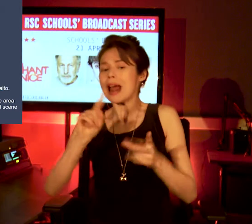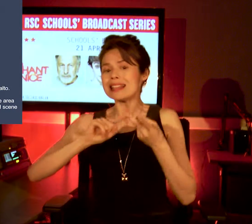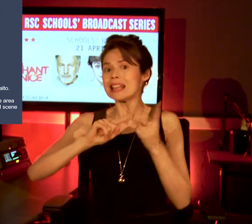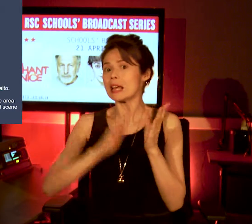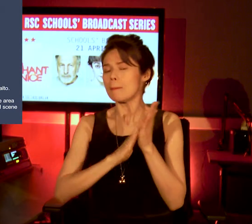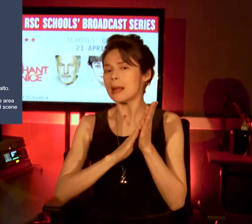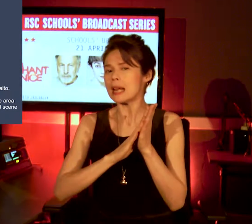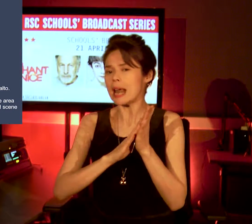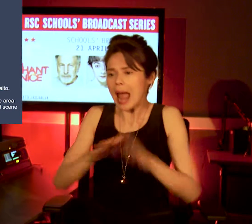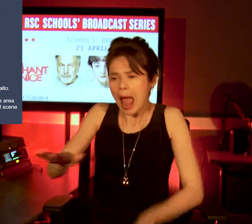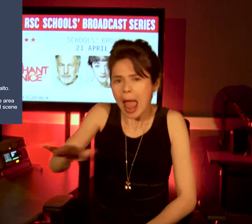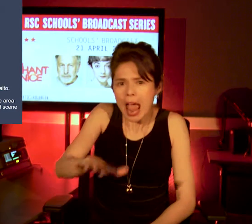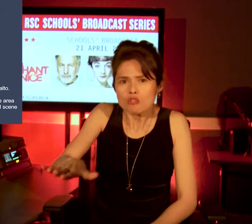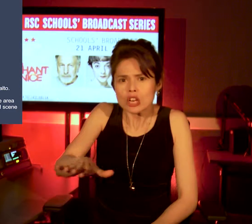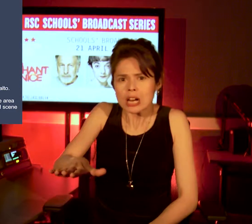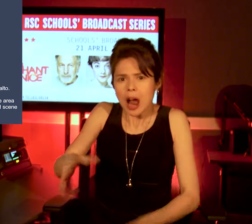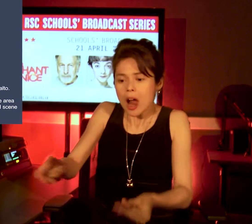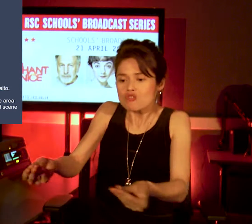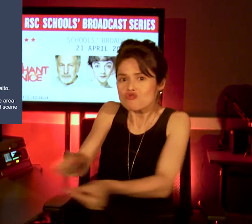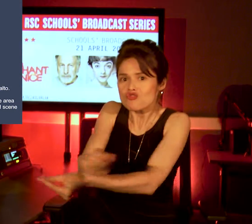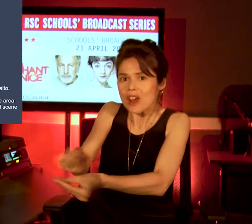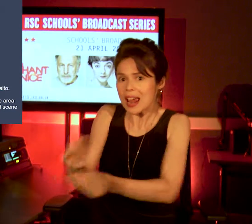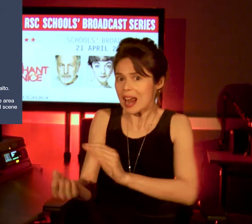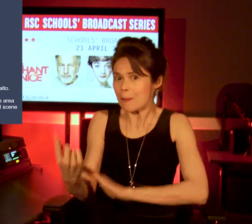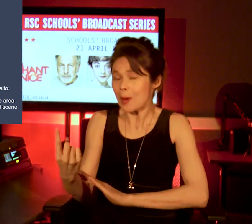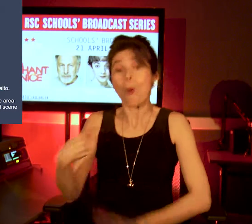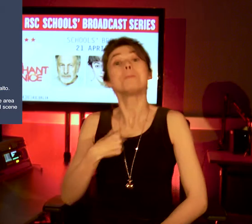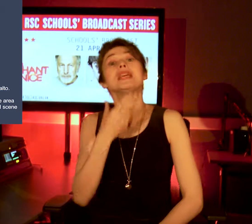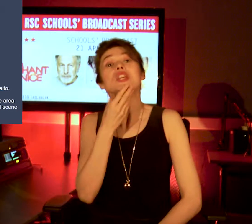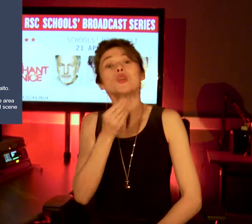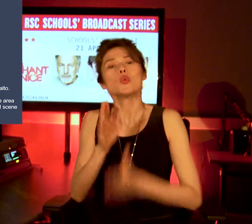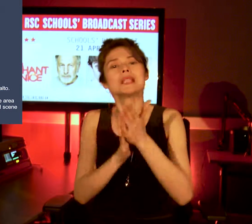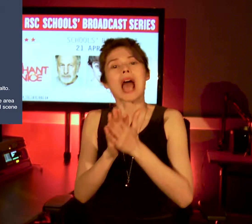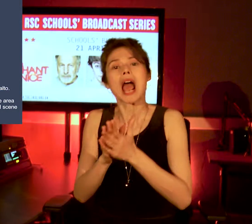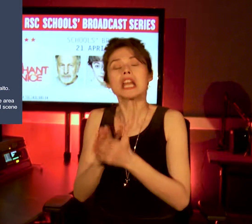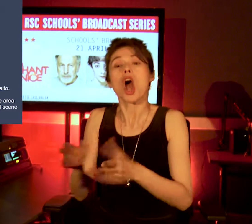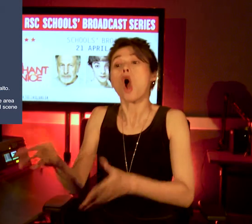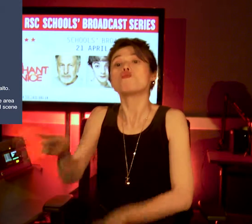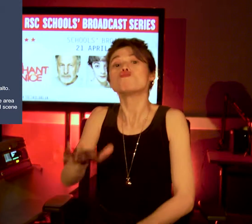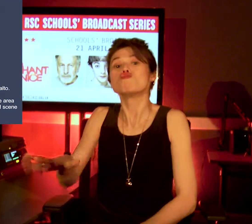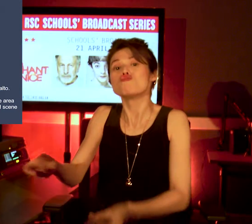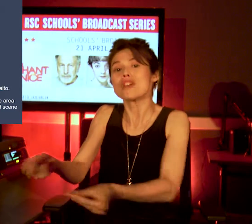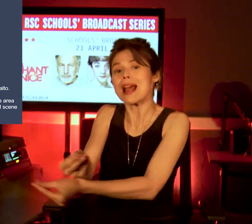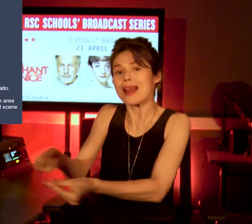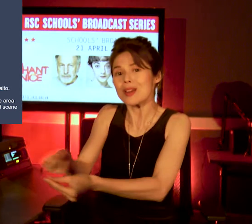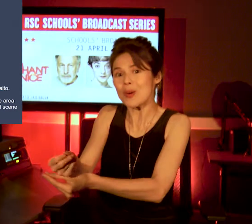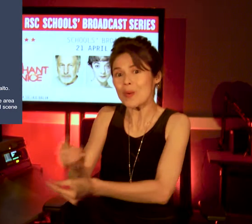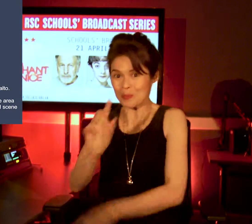but it is also the area where trade happens. And so this is the sign that I use for the